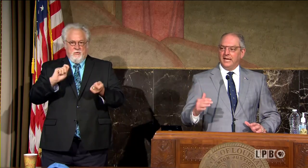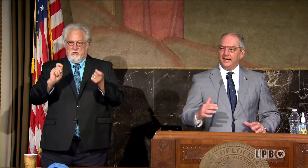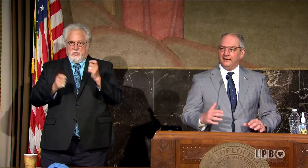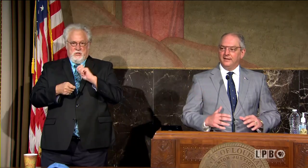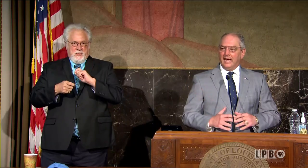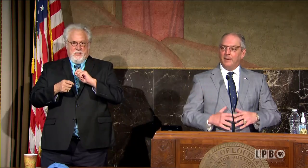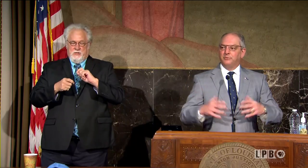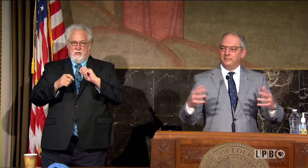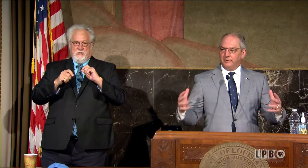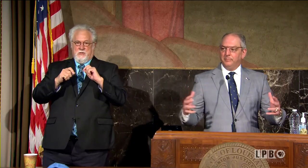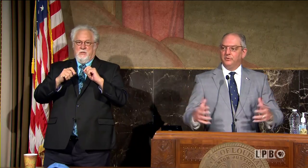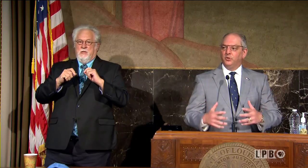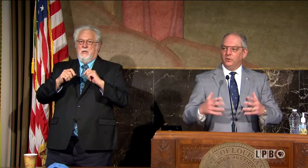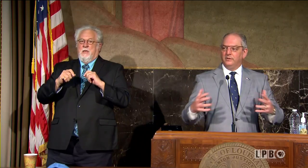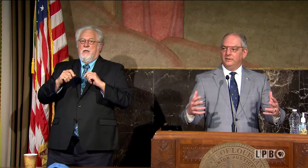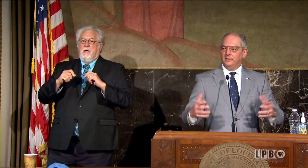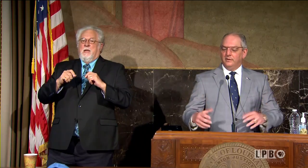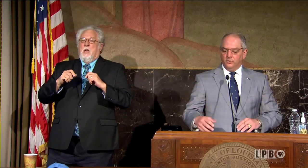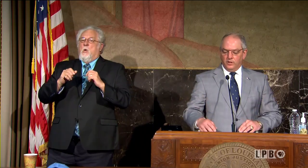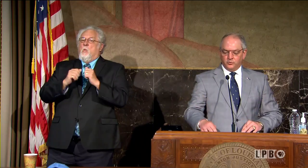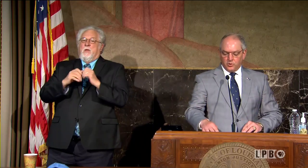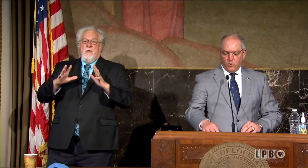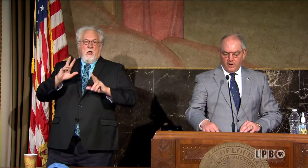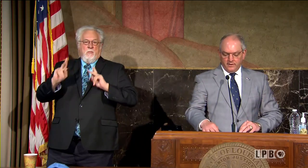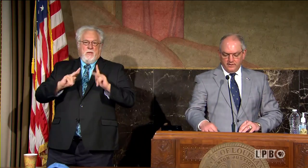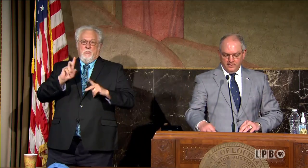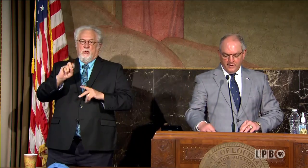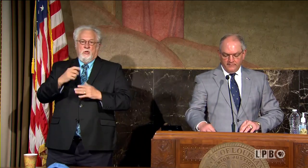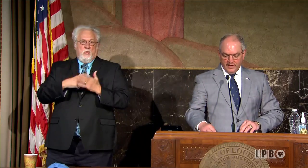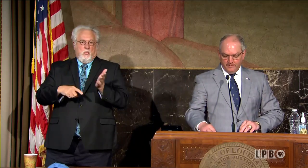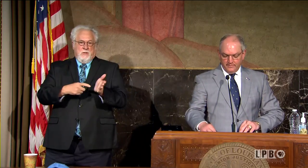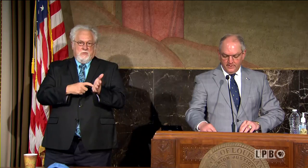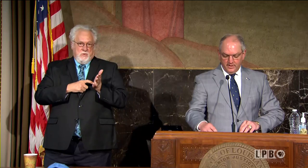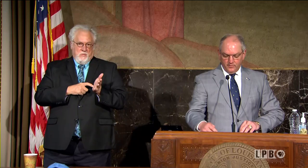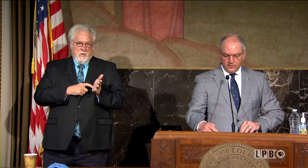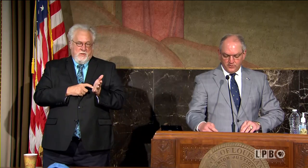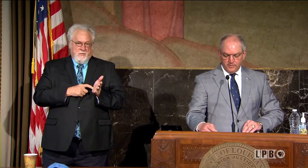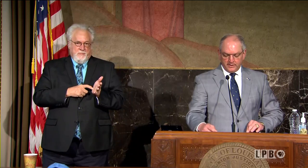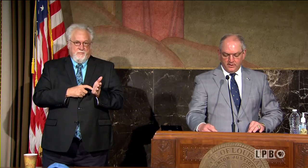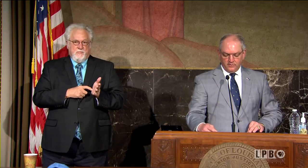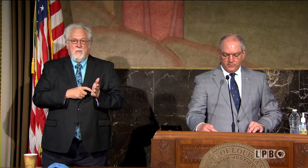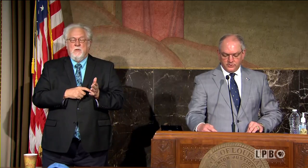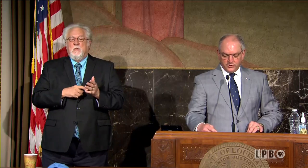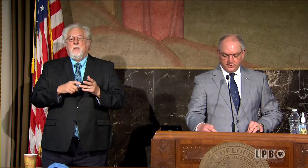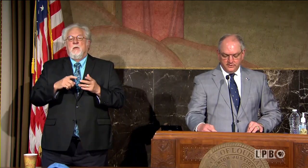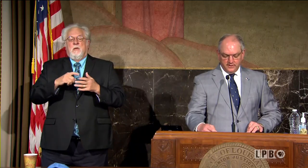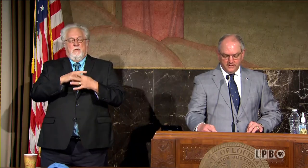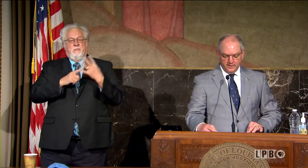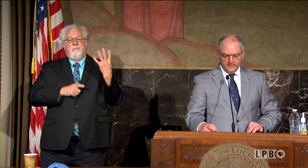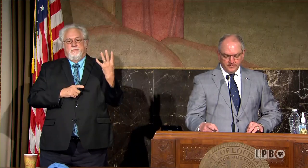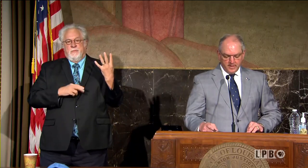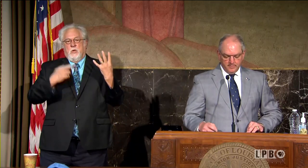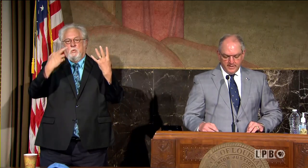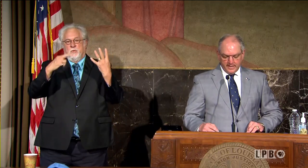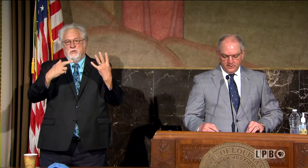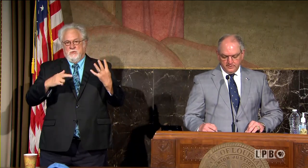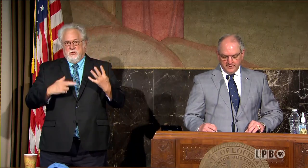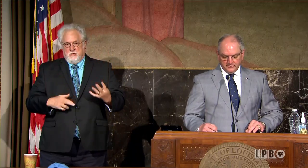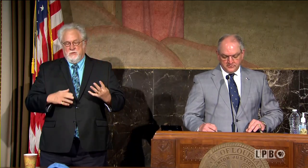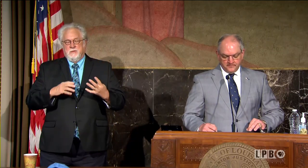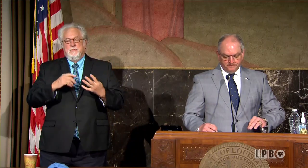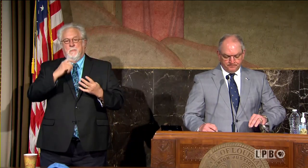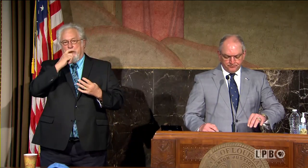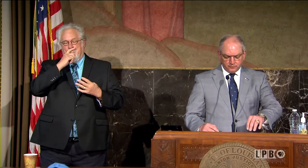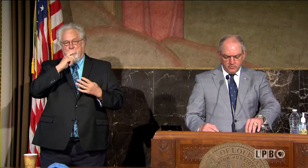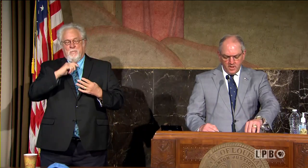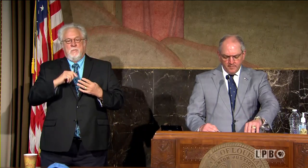be sustained absent people doing what is required of them with respect to all the restrictions and mitigation